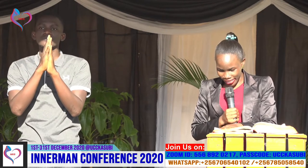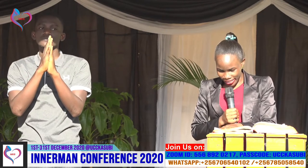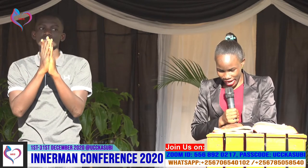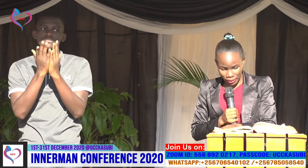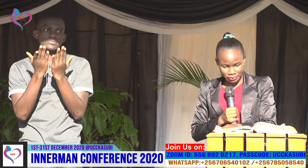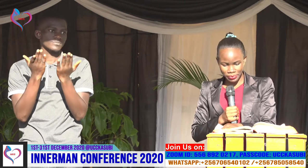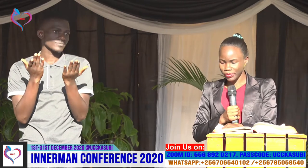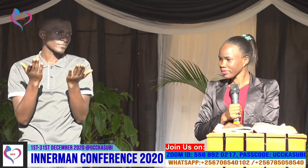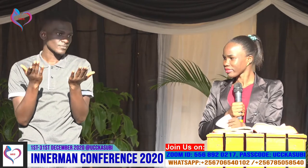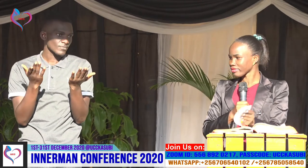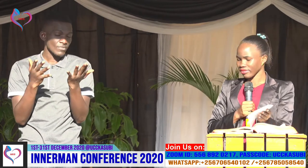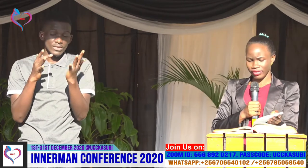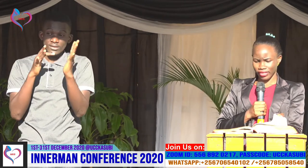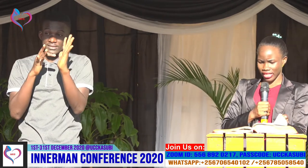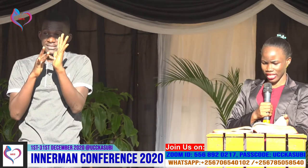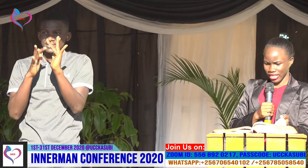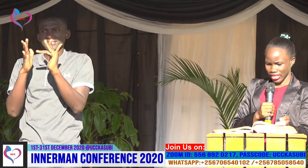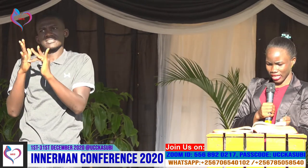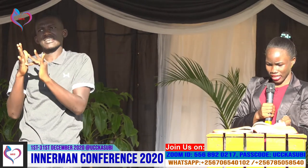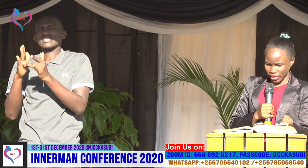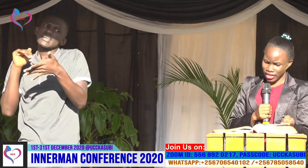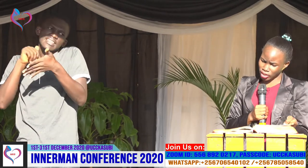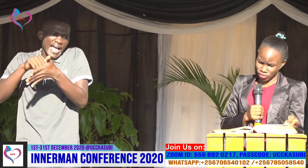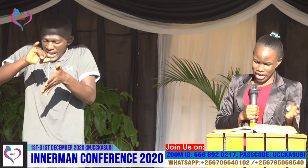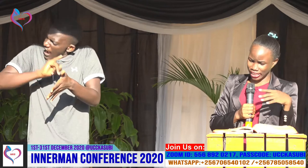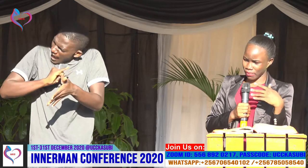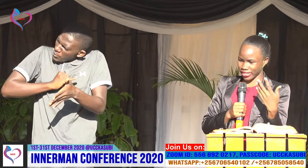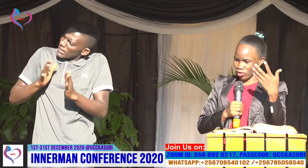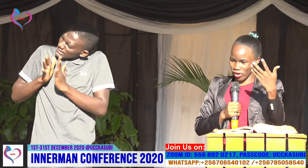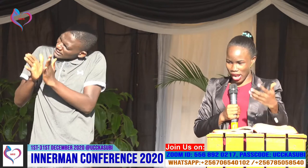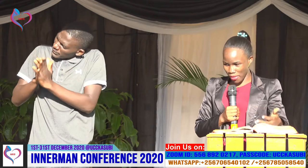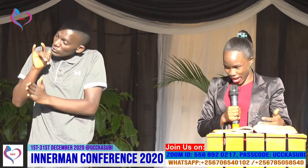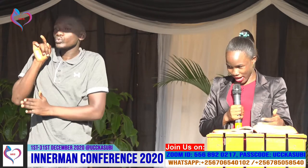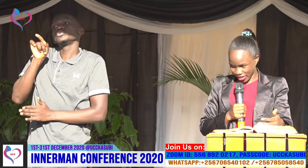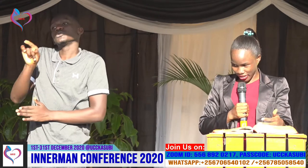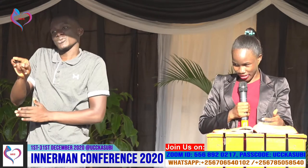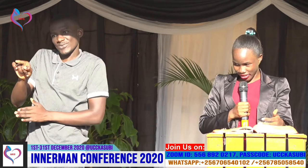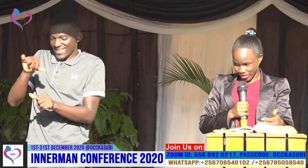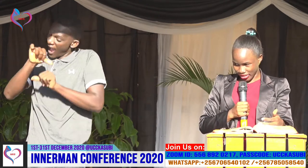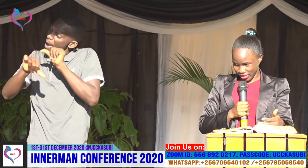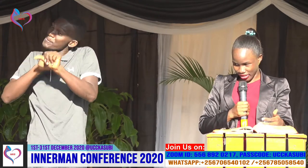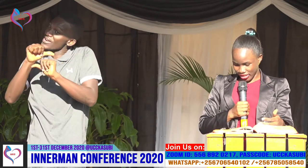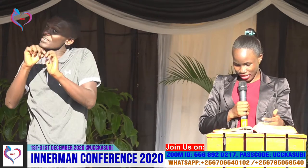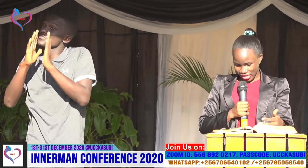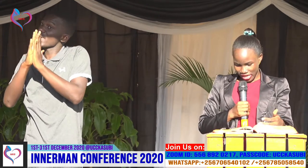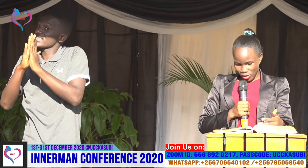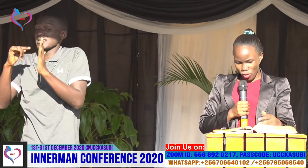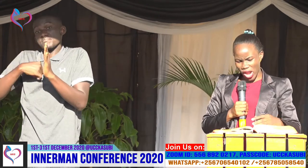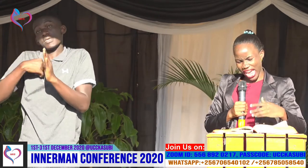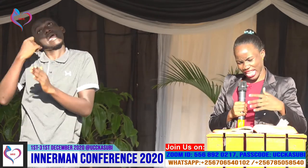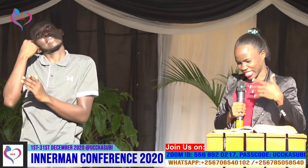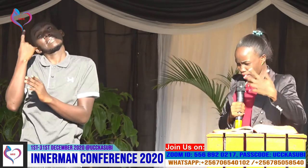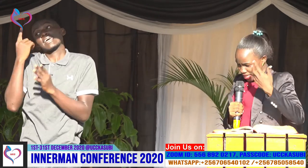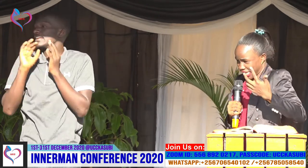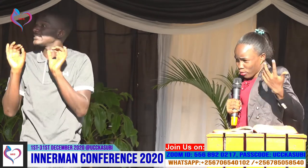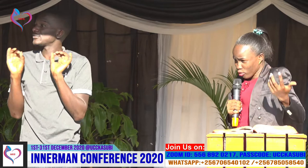interceding. Jesus, auntie, that's what I've been telling you. Yes, munangi chemba denku gamba. About the intercession, me, I didn't understand.